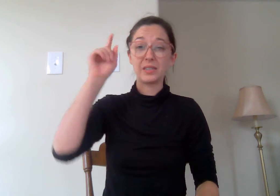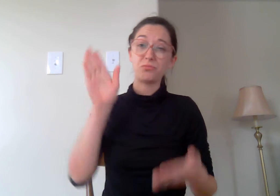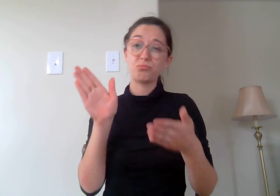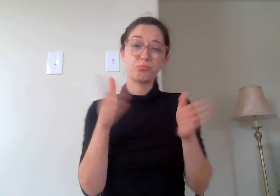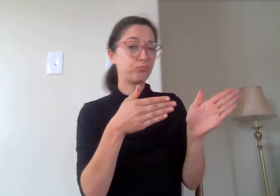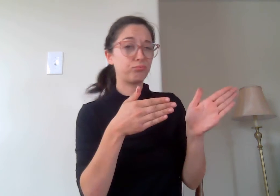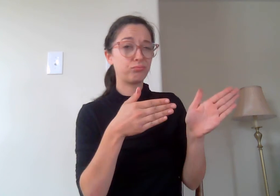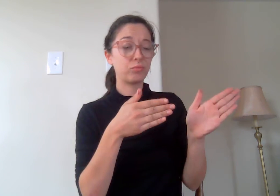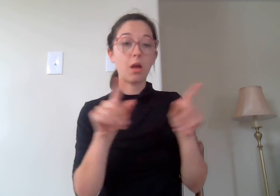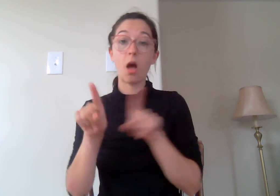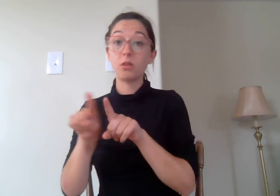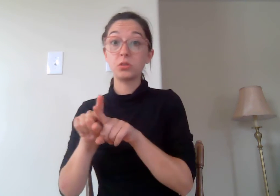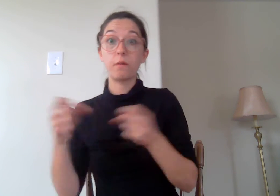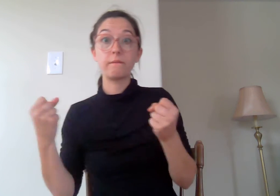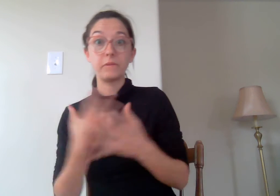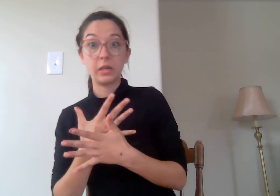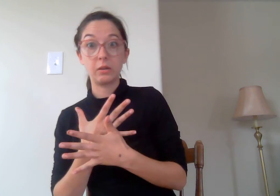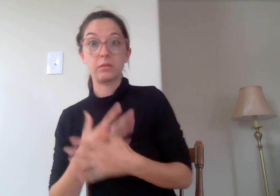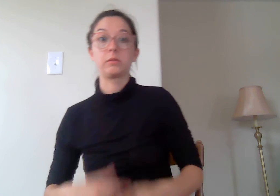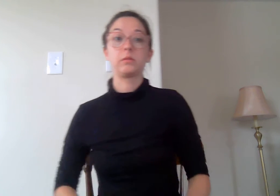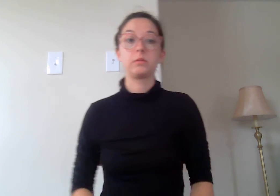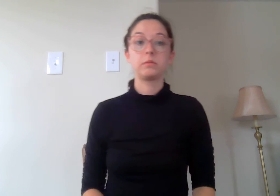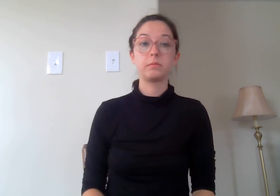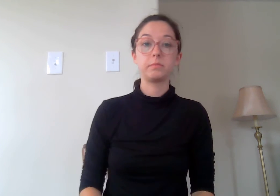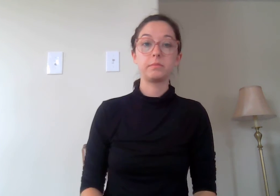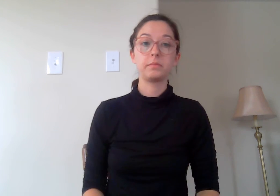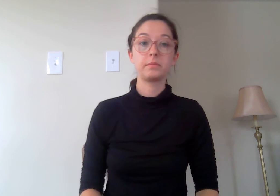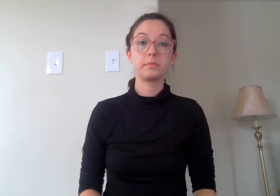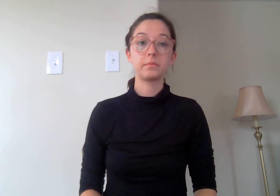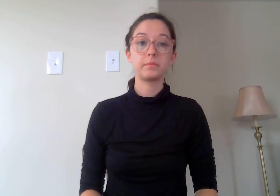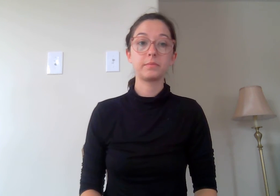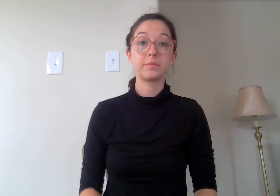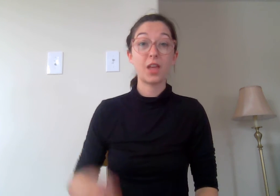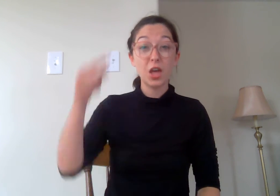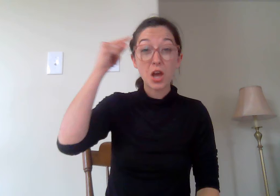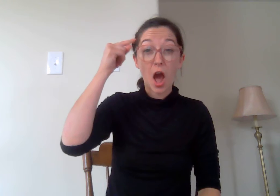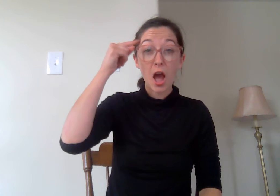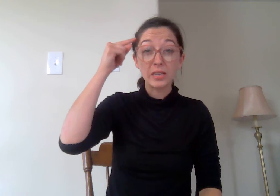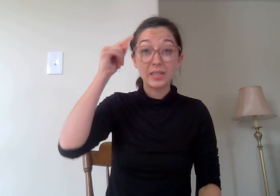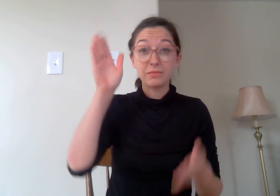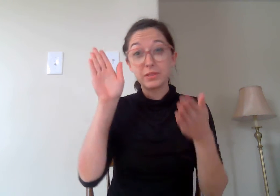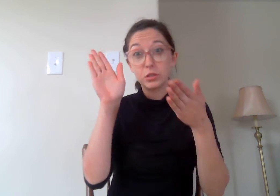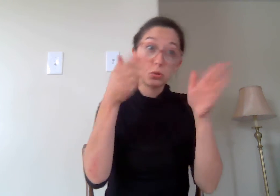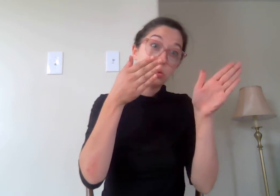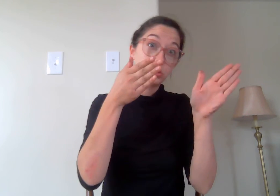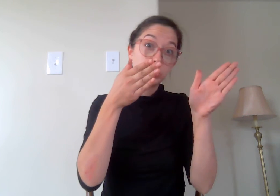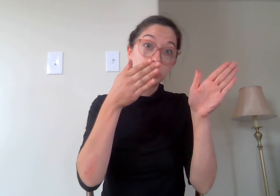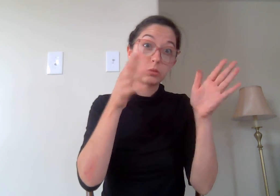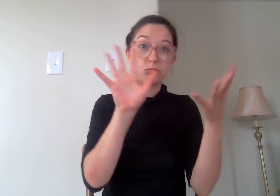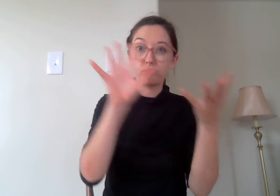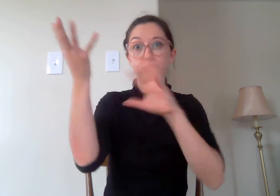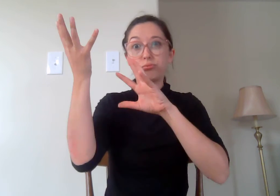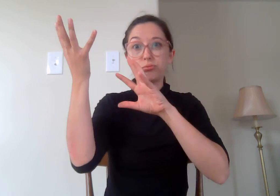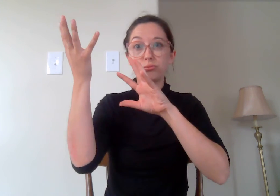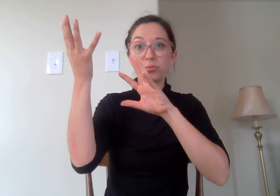Why do we care? Well, because cognitive distortions or irrational thoughts or unhelpful thoughts, whatever you want to say,